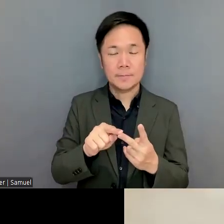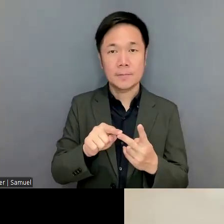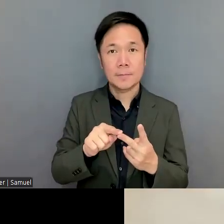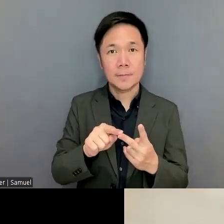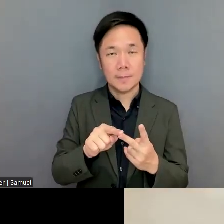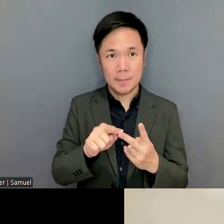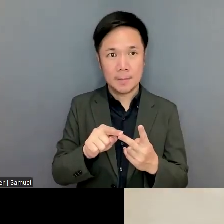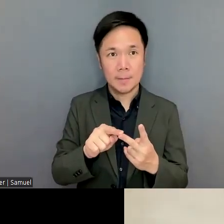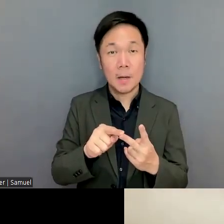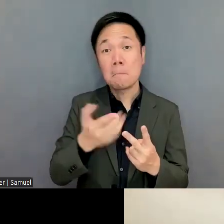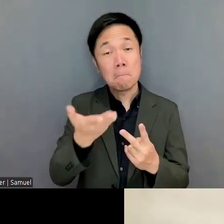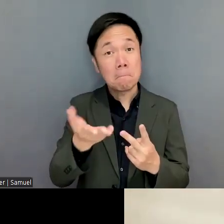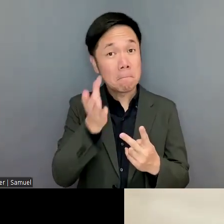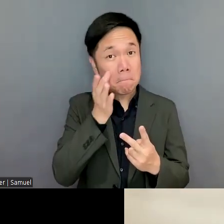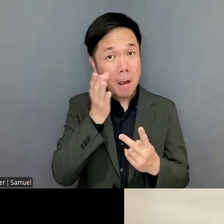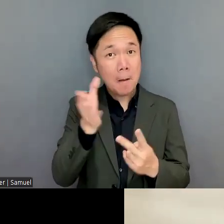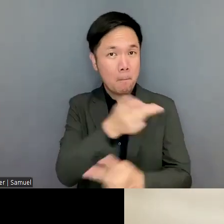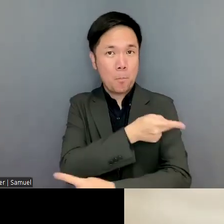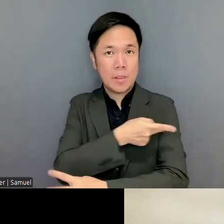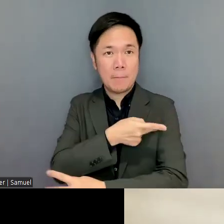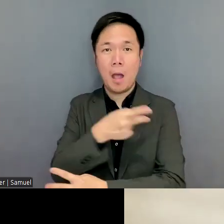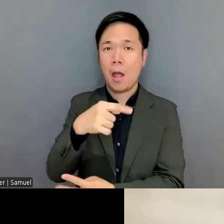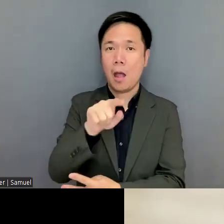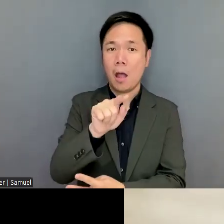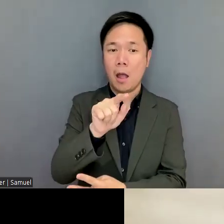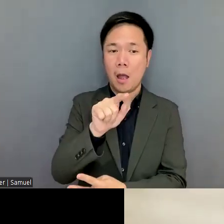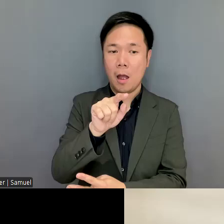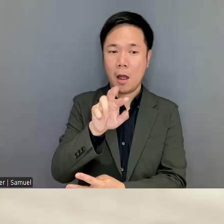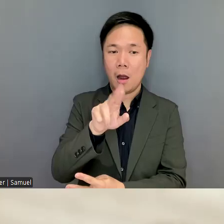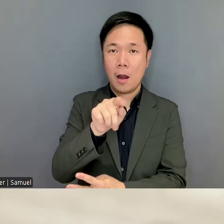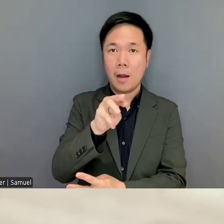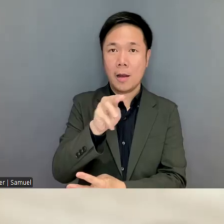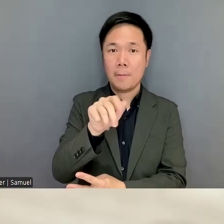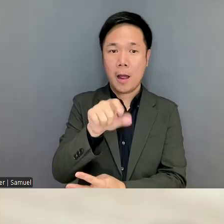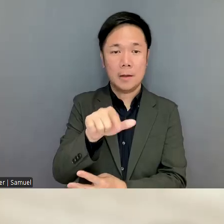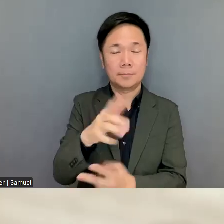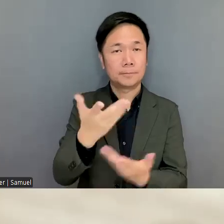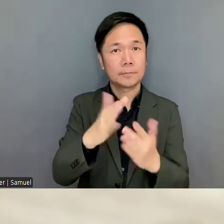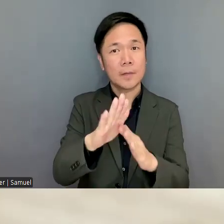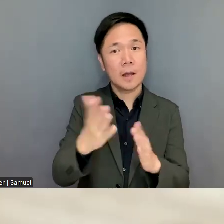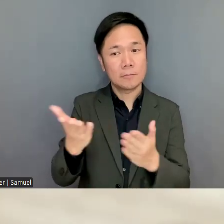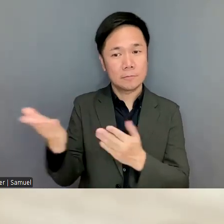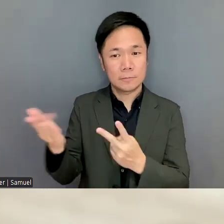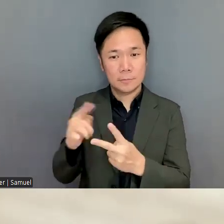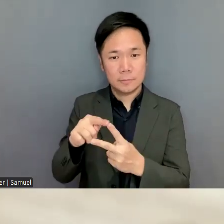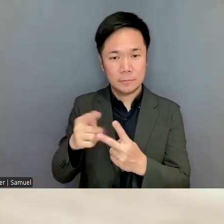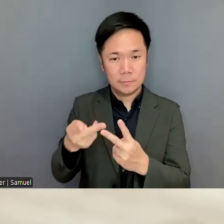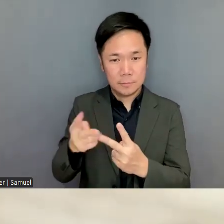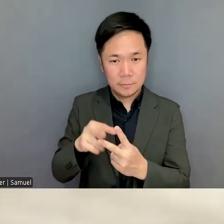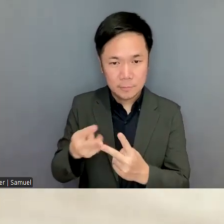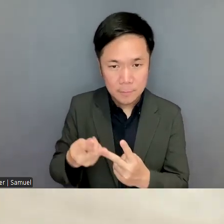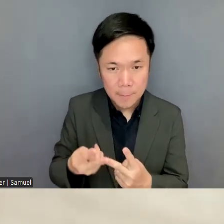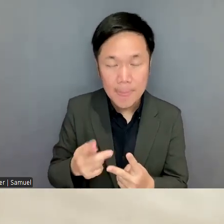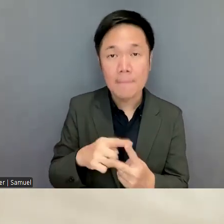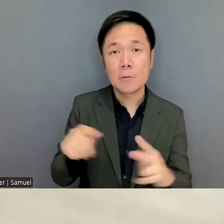can listen from Pratima also something that we expect from EPUL. We were